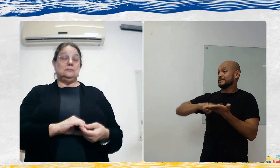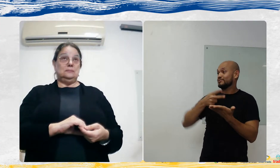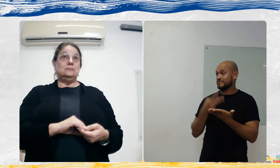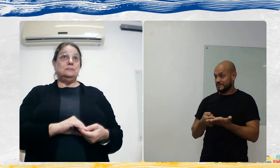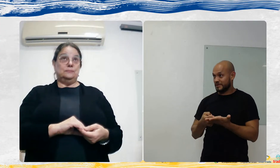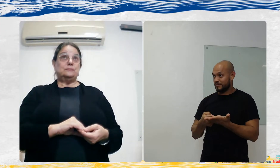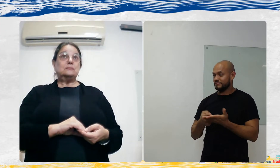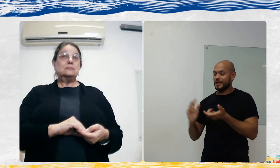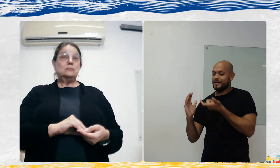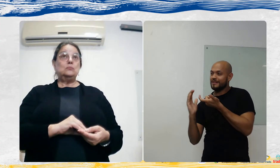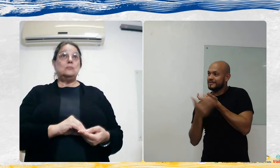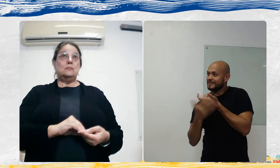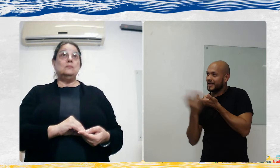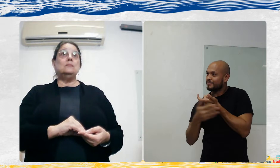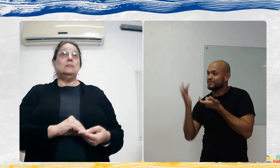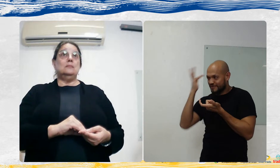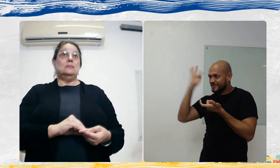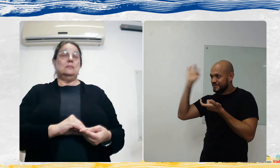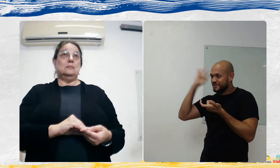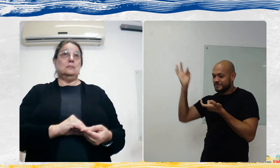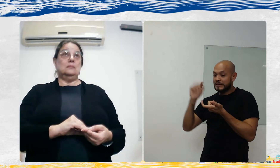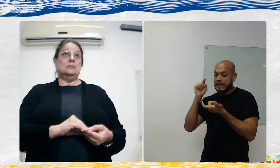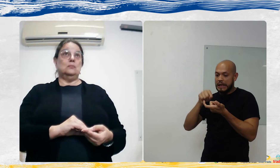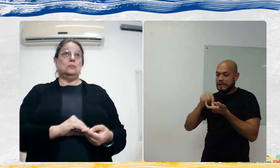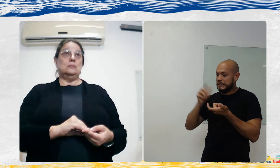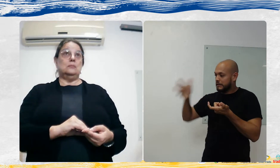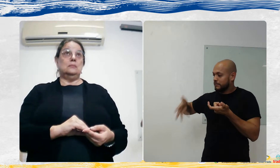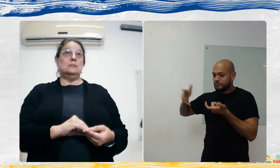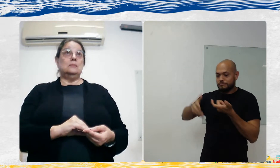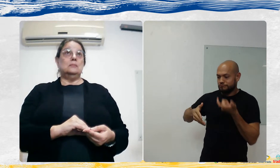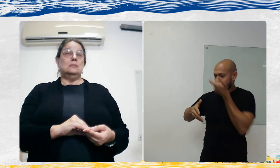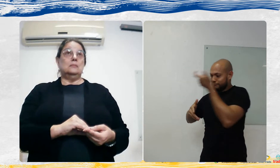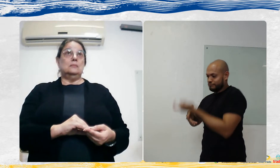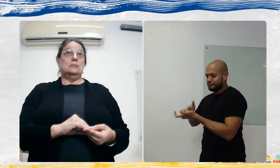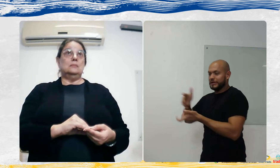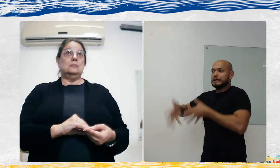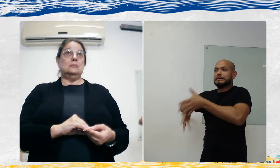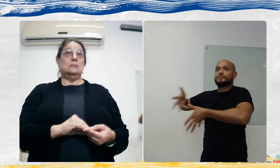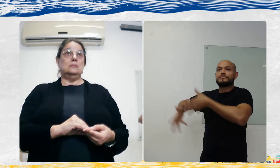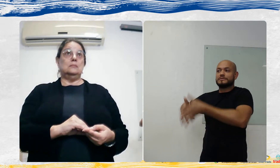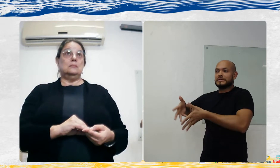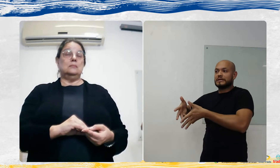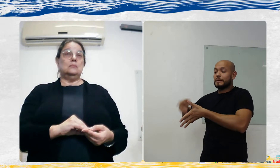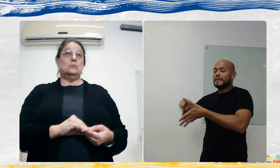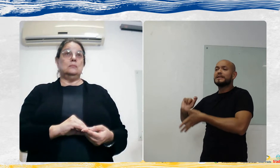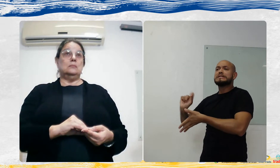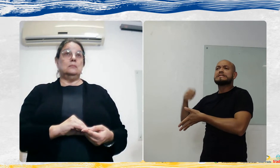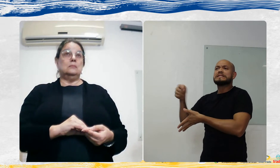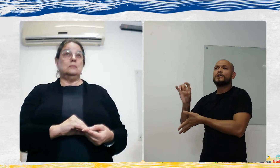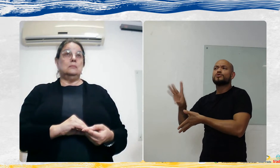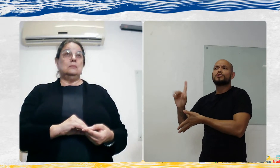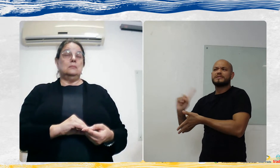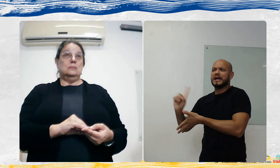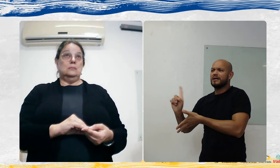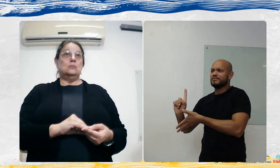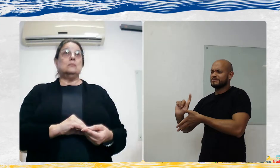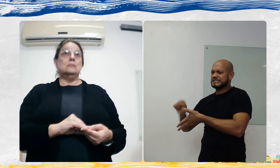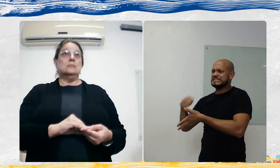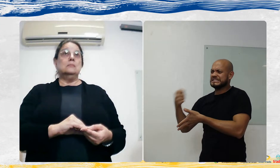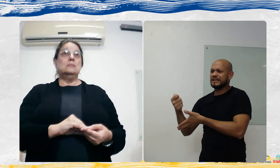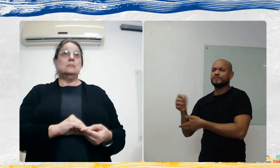these terms of philosophy, and bring this to sign language in a way that I don't use just the